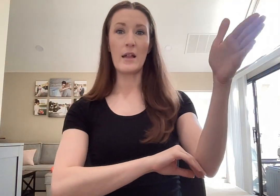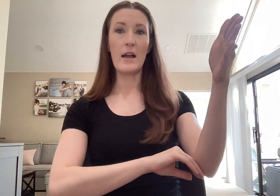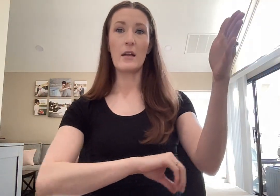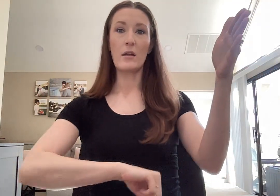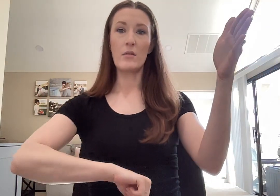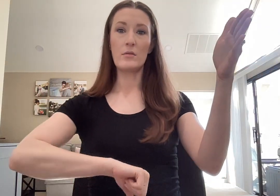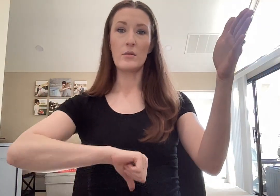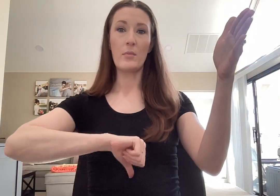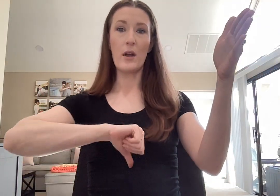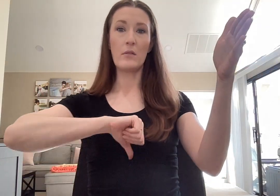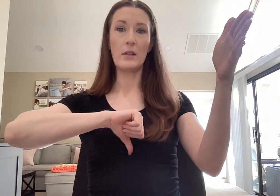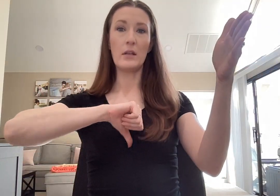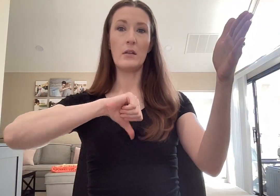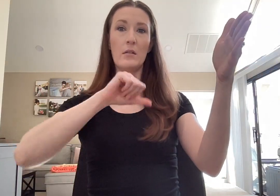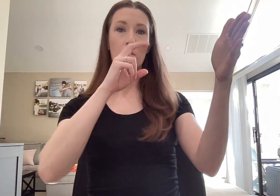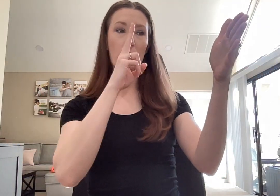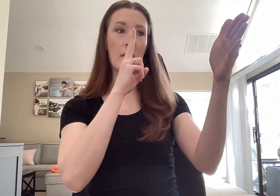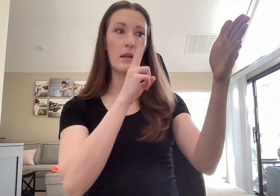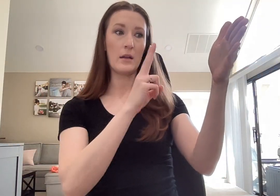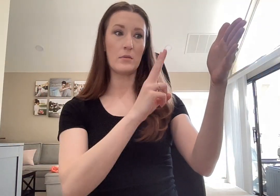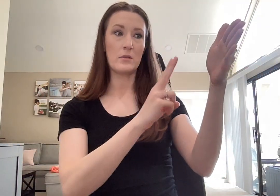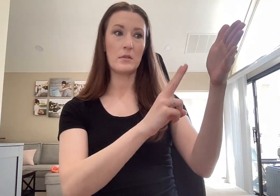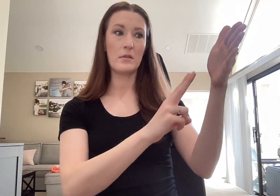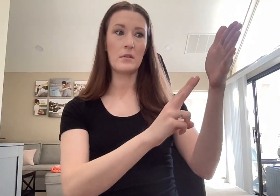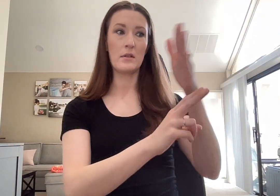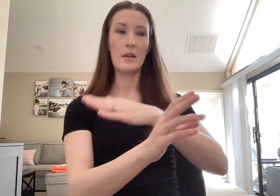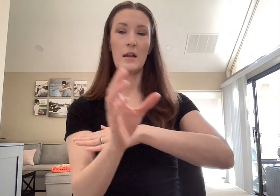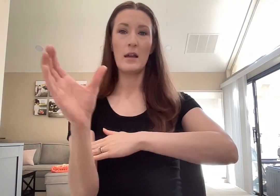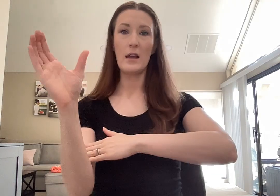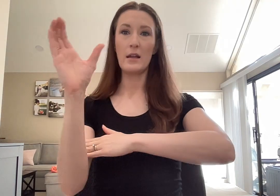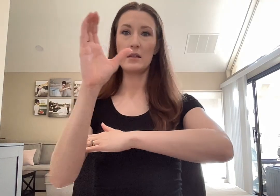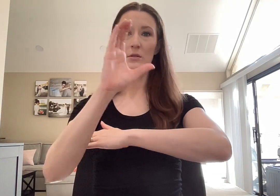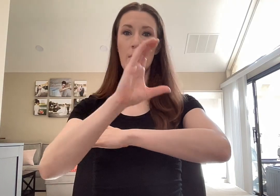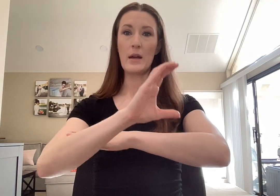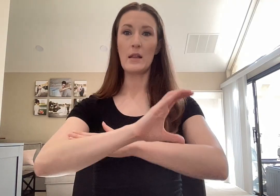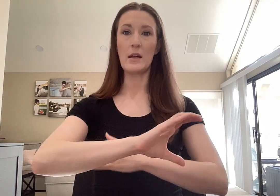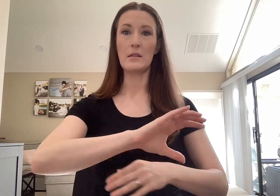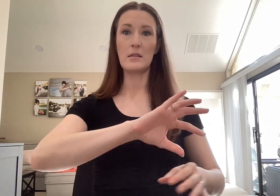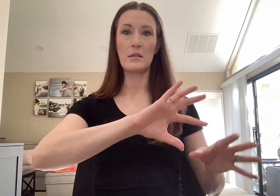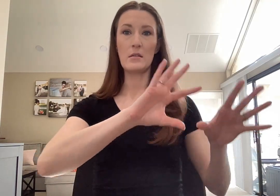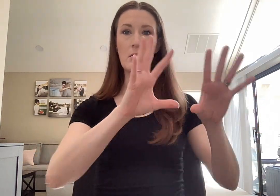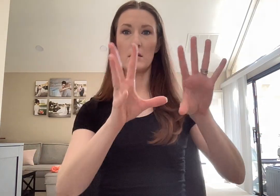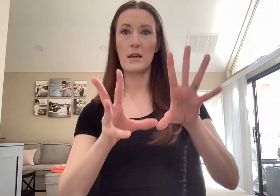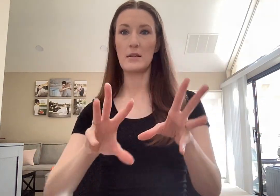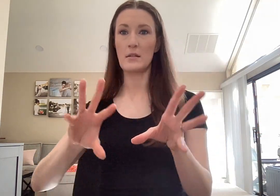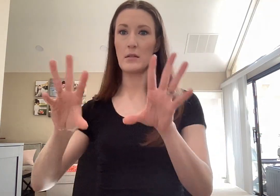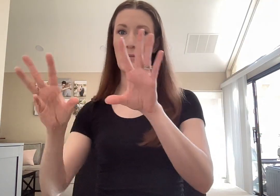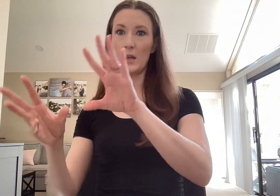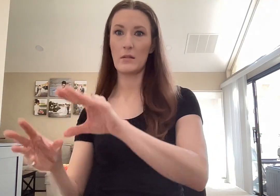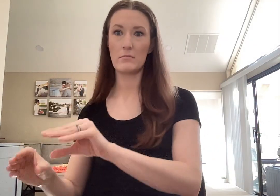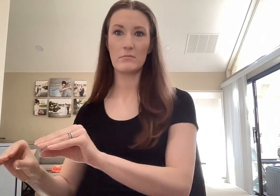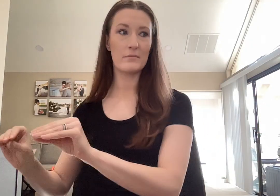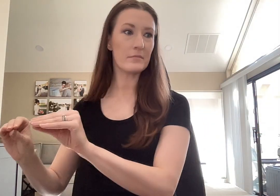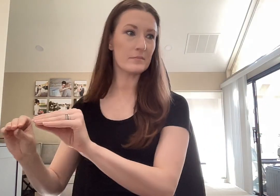flag so proudly we hailed at the twilight's last gleaming.